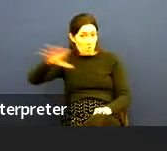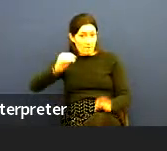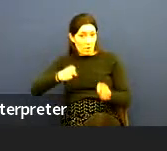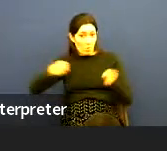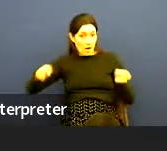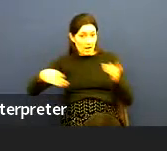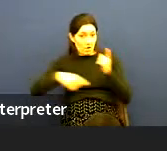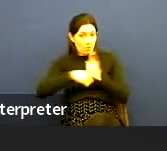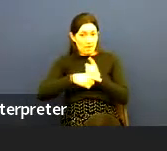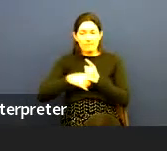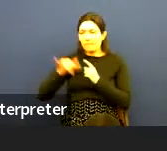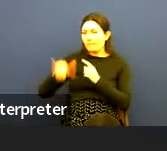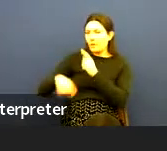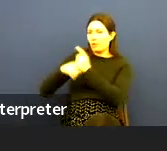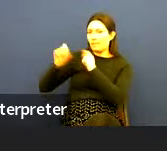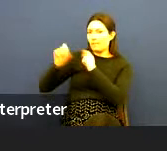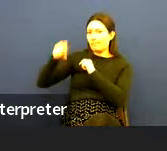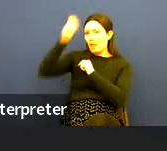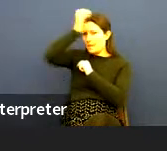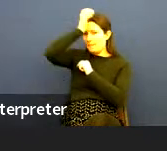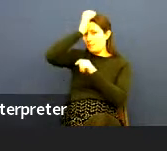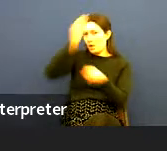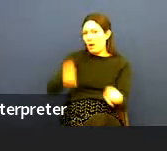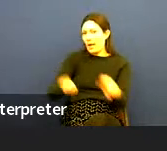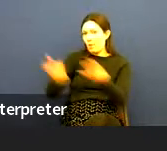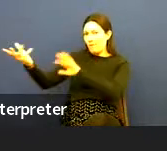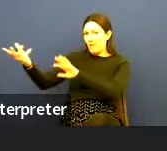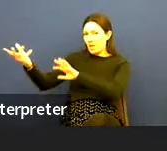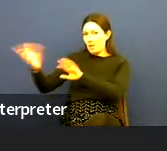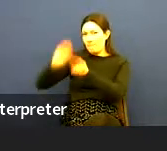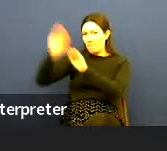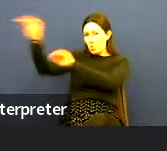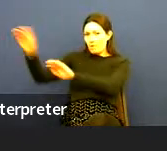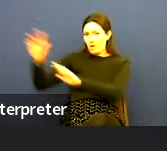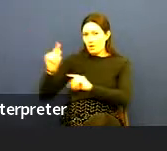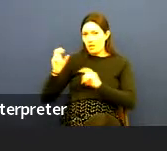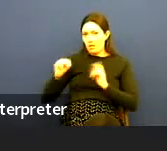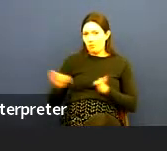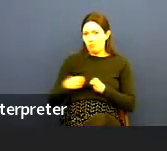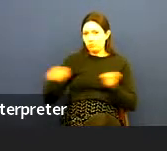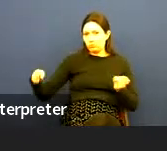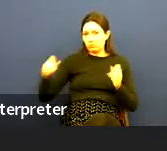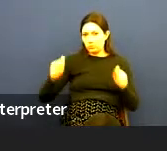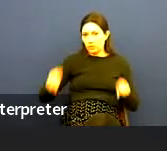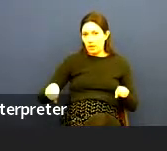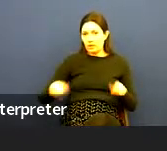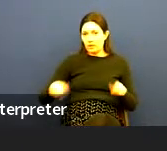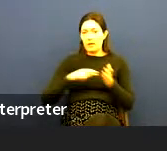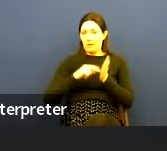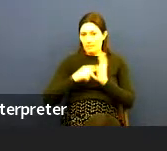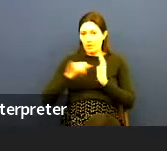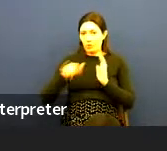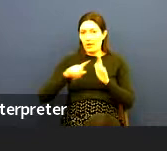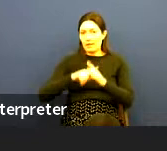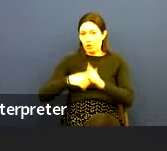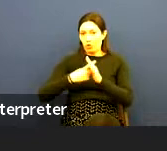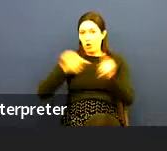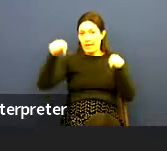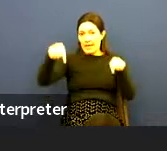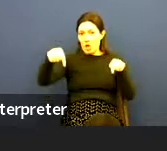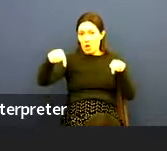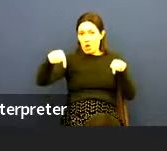Correct. The dumpster would be out of there and it would be, the idea was you could start at that lower corner and